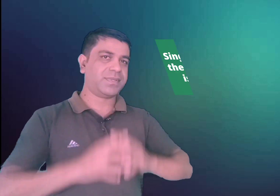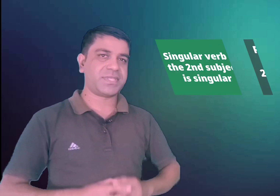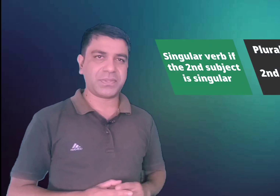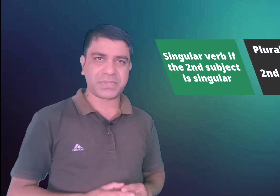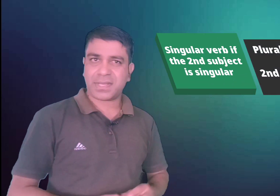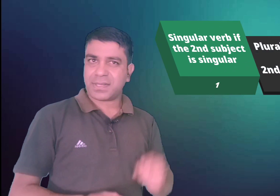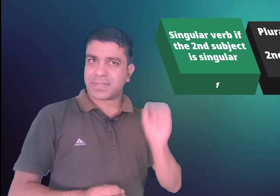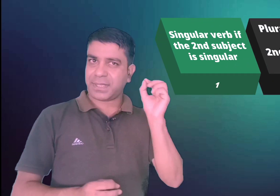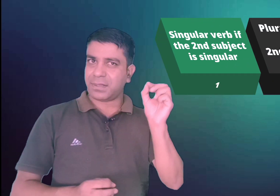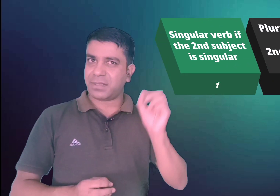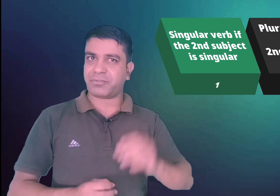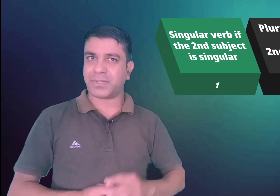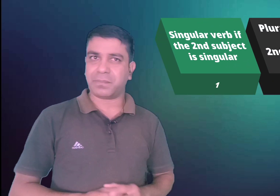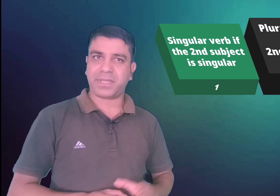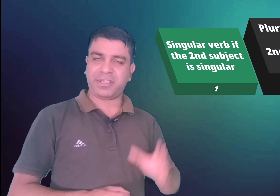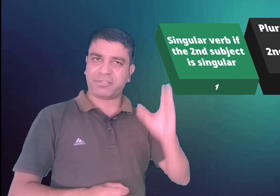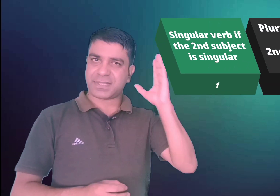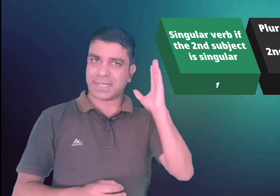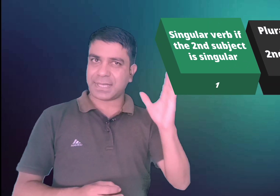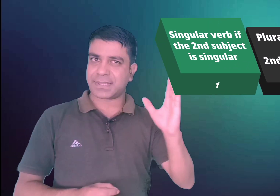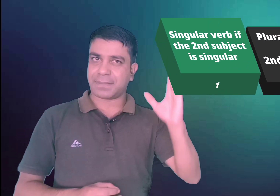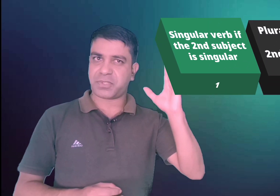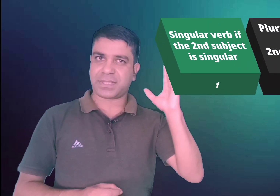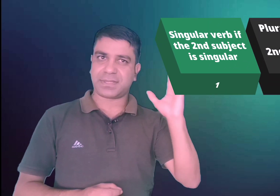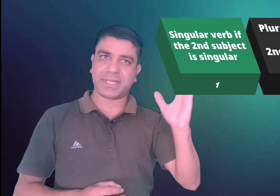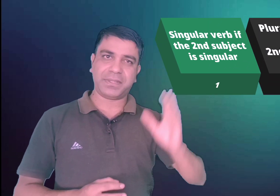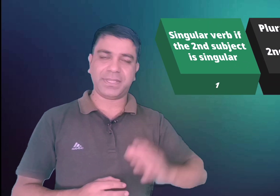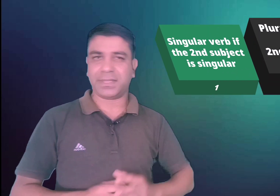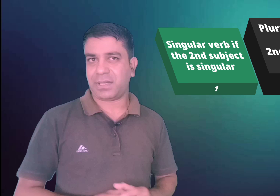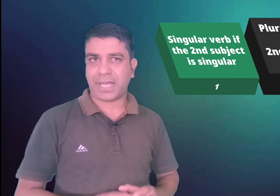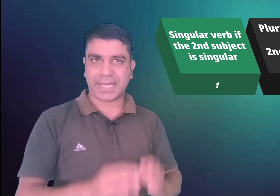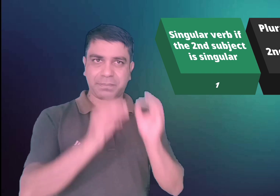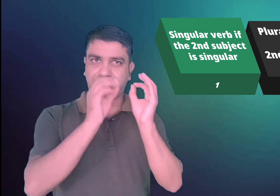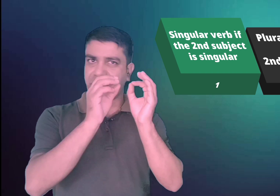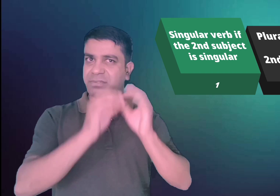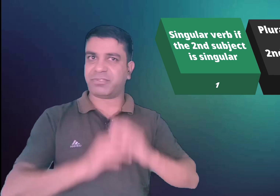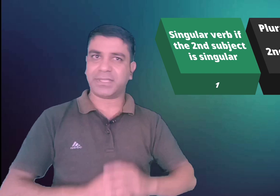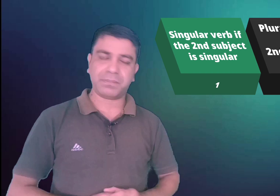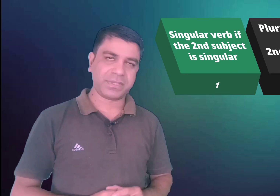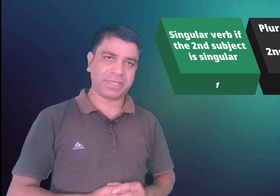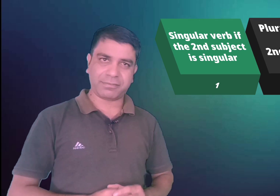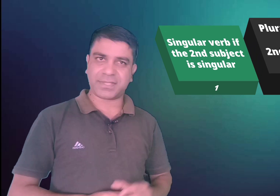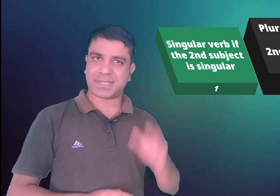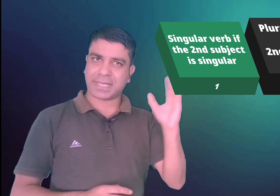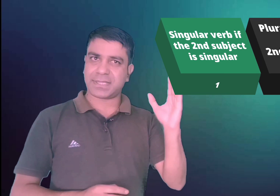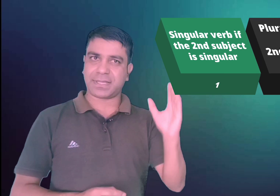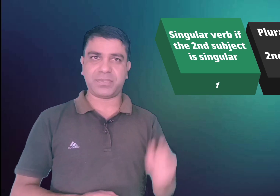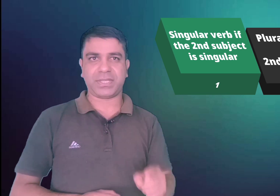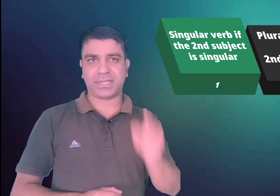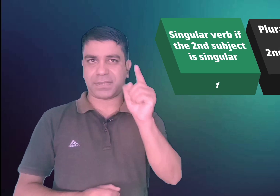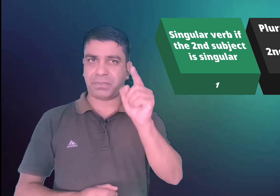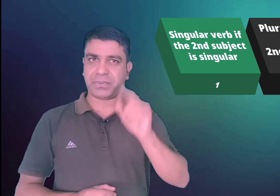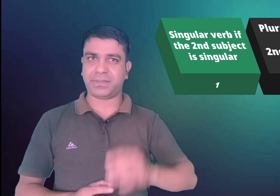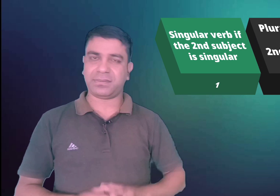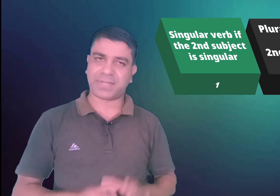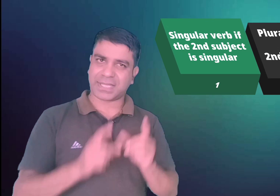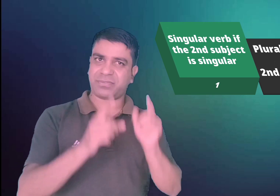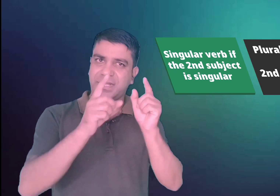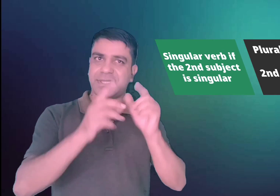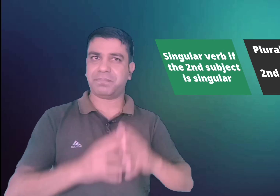Always use singular verb if the second subject is singular and plural verb if the second subject is plural. That's very